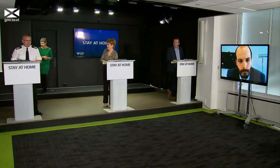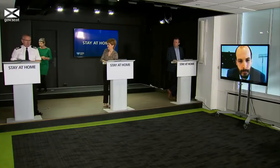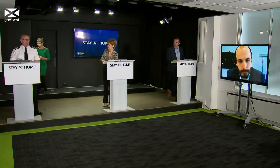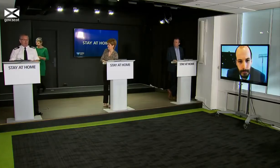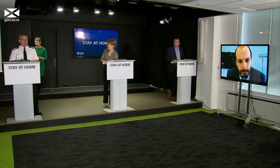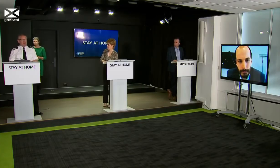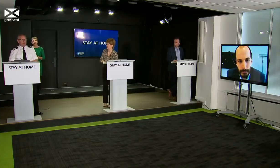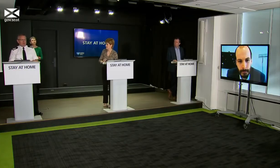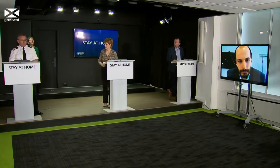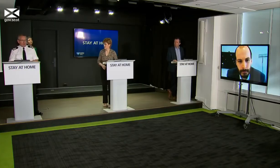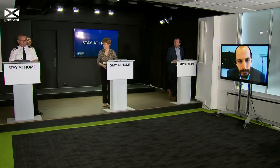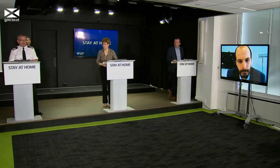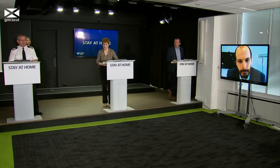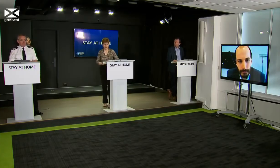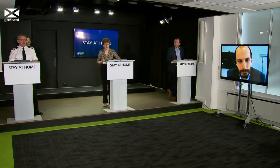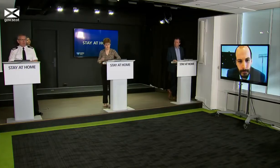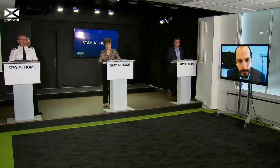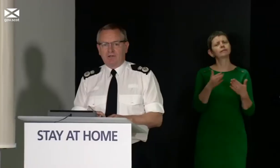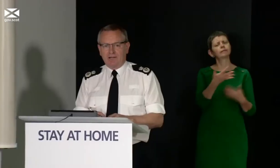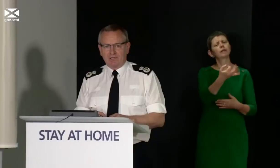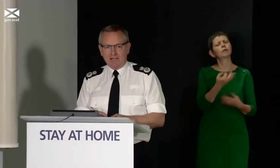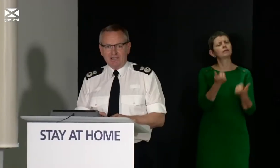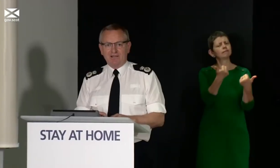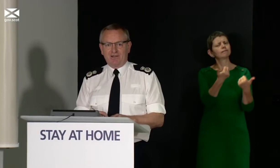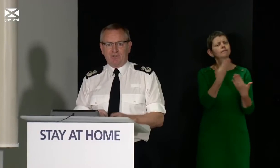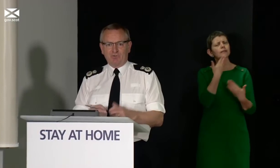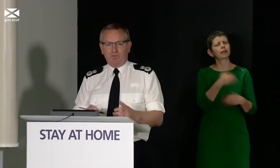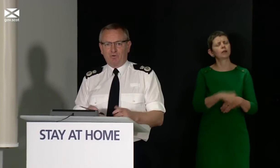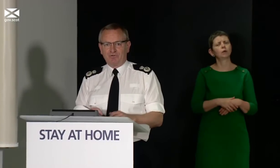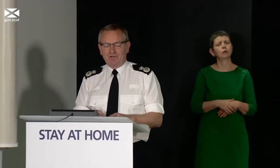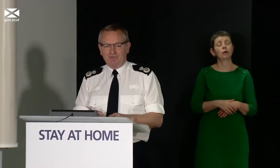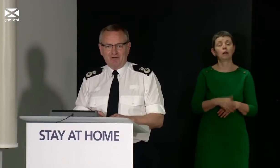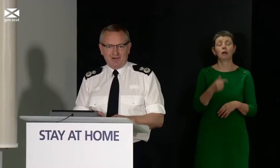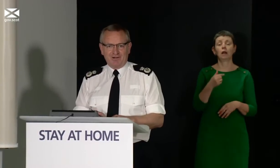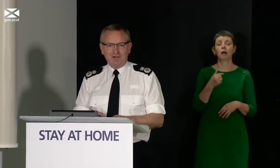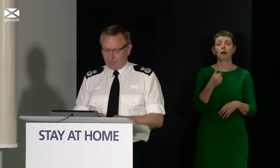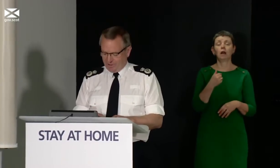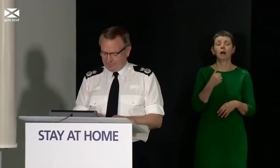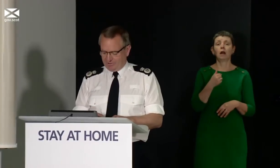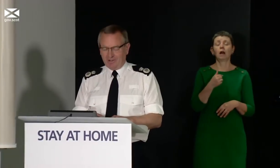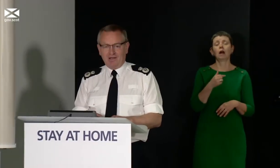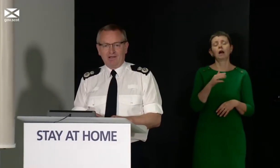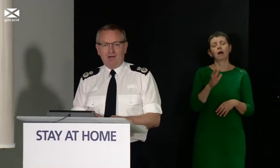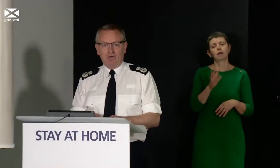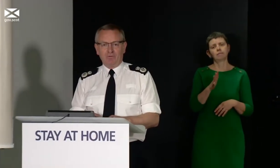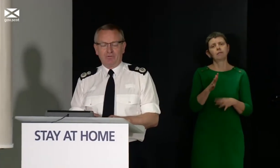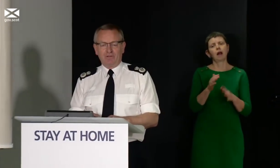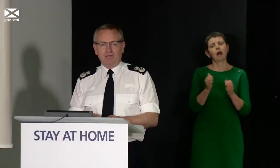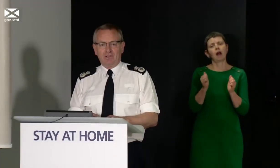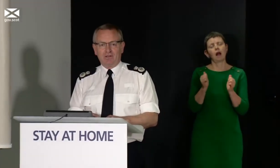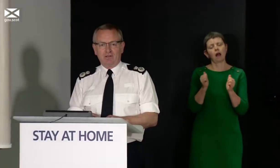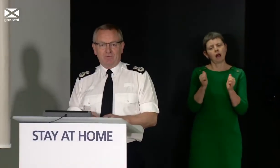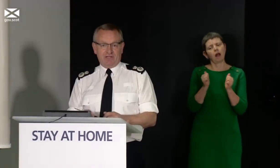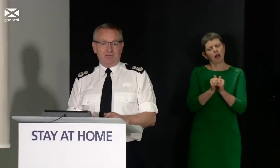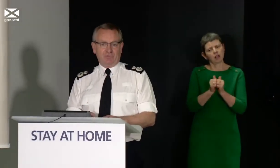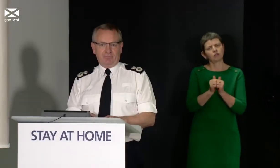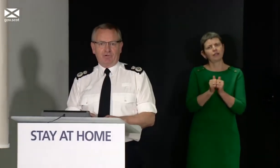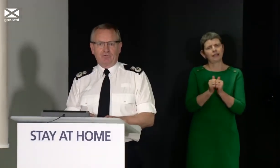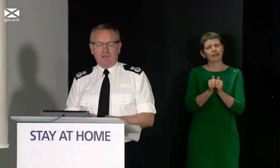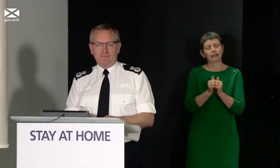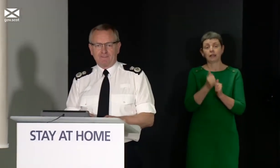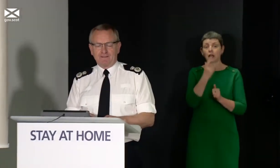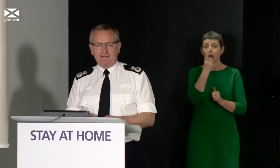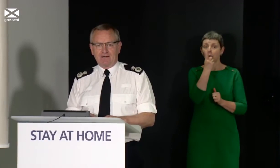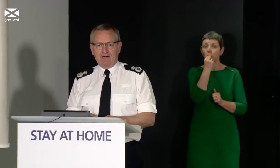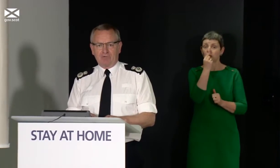thank you for the question. I do agree, I think, with what's inferred in your question about the potential